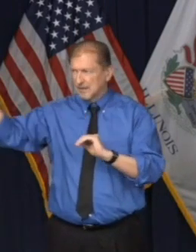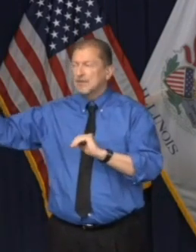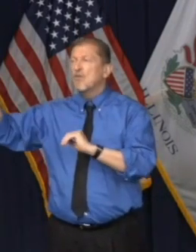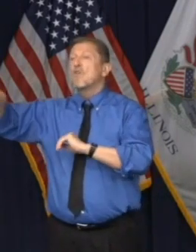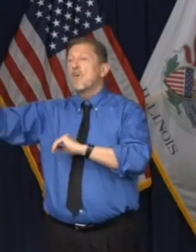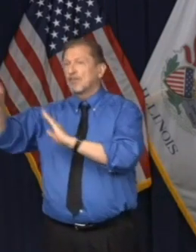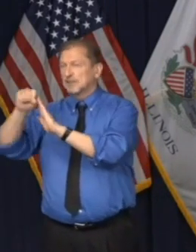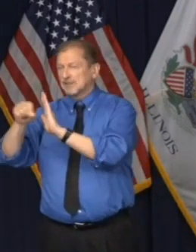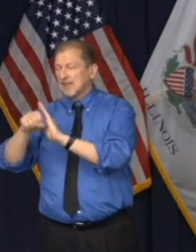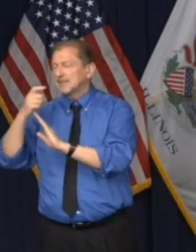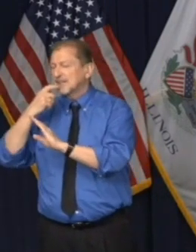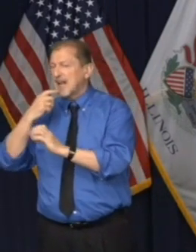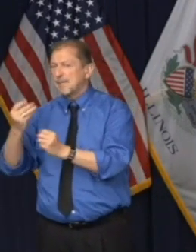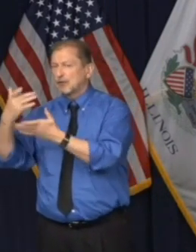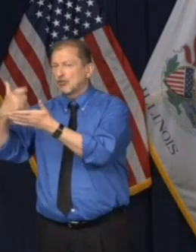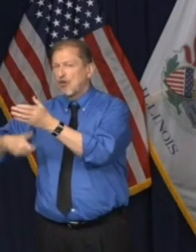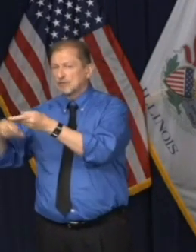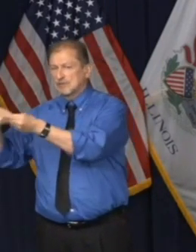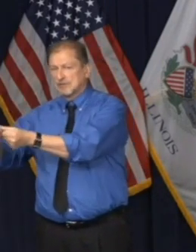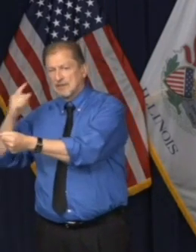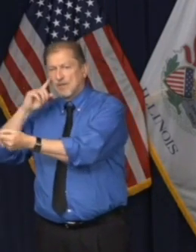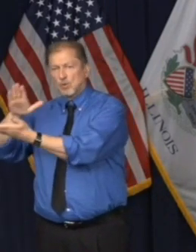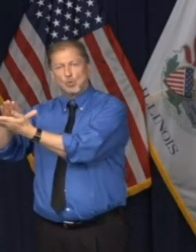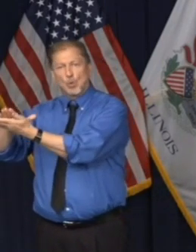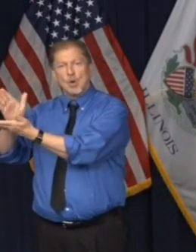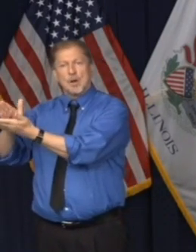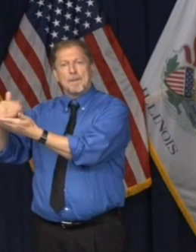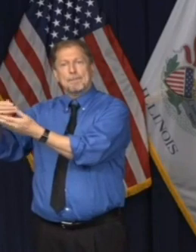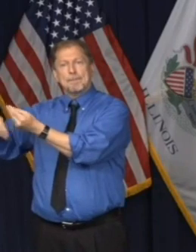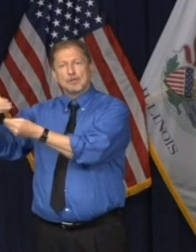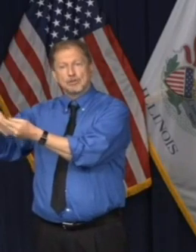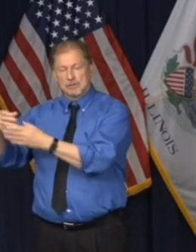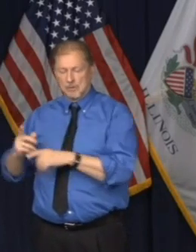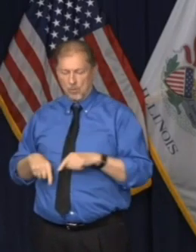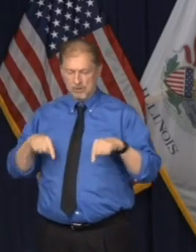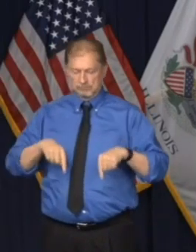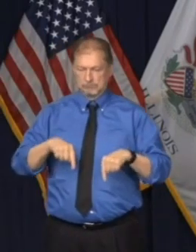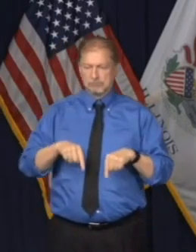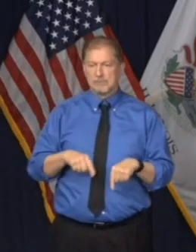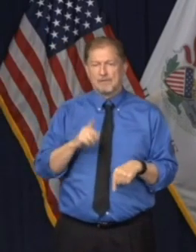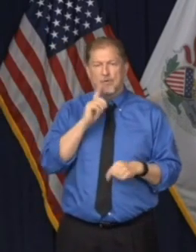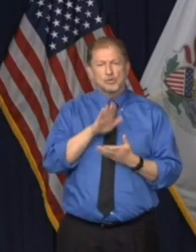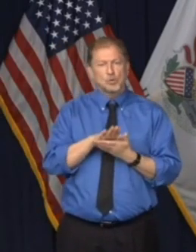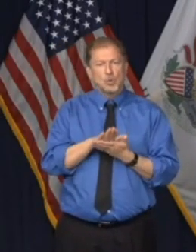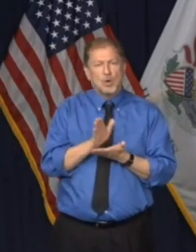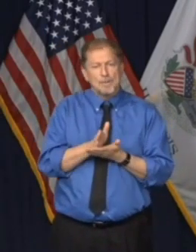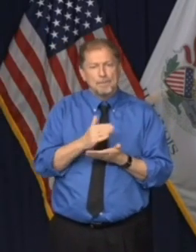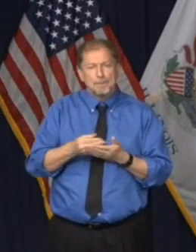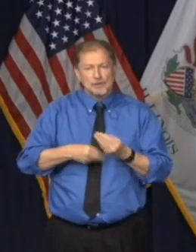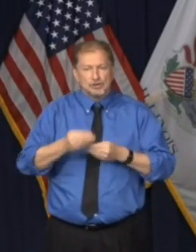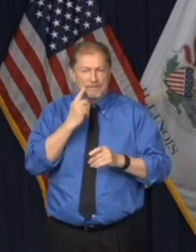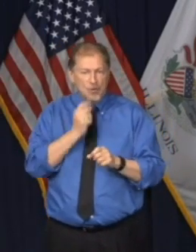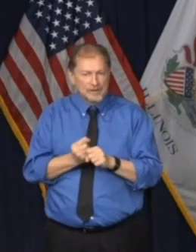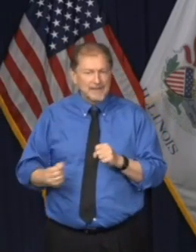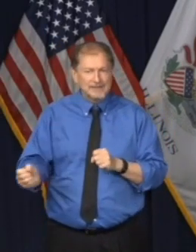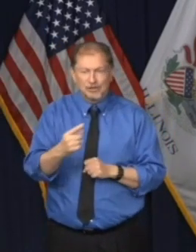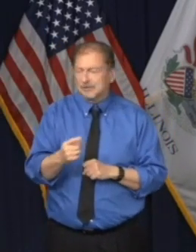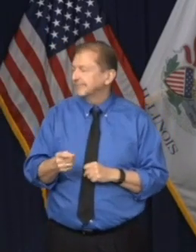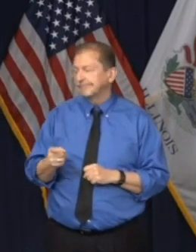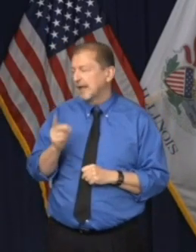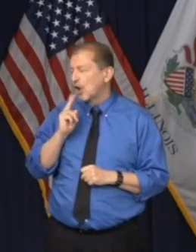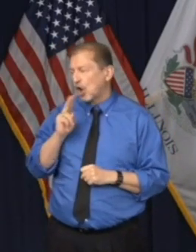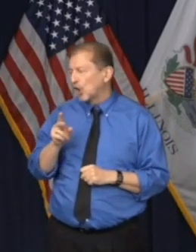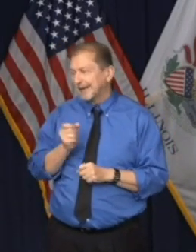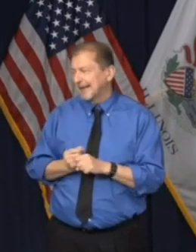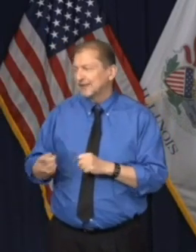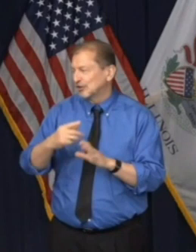COVID-19. Is there an estimate yet for what districts could be planning for next school year in terms of funding? No. Kelly Bauer